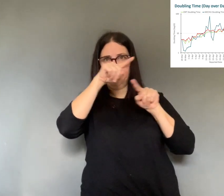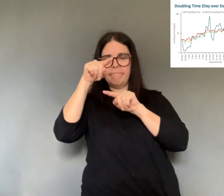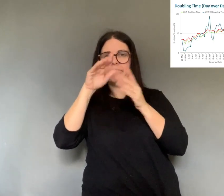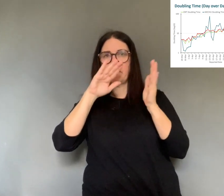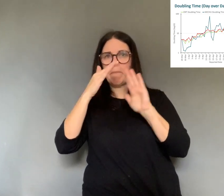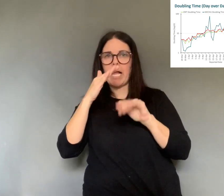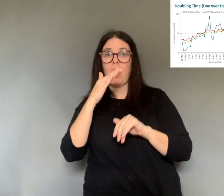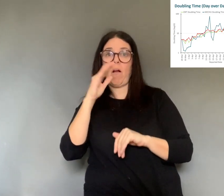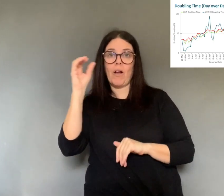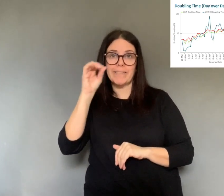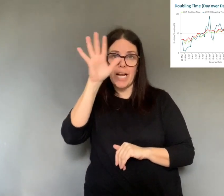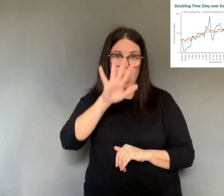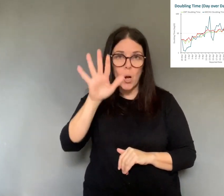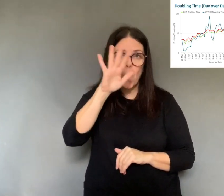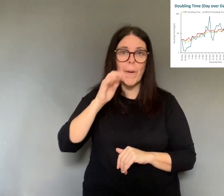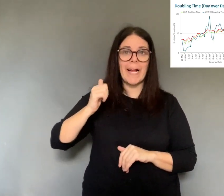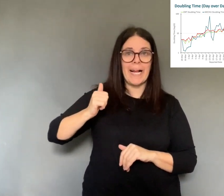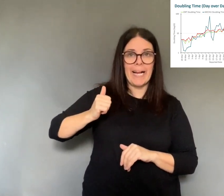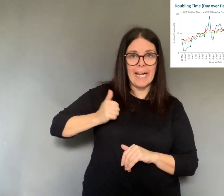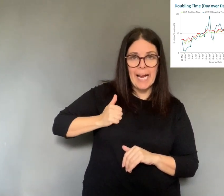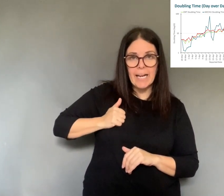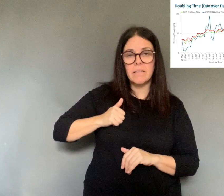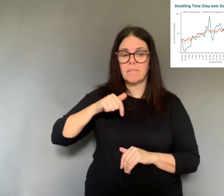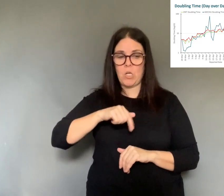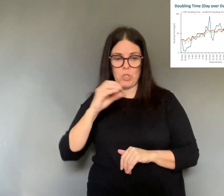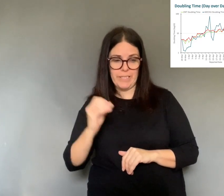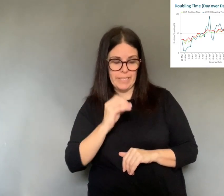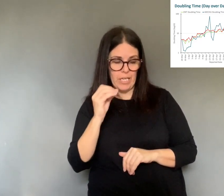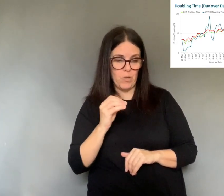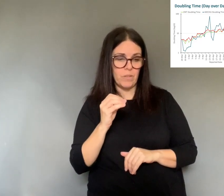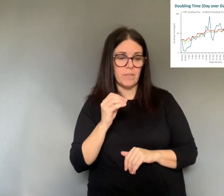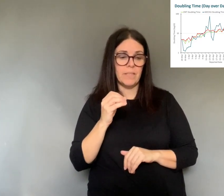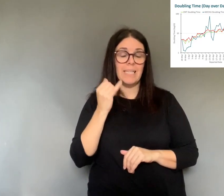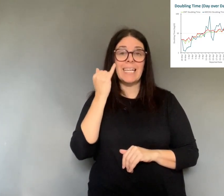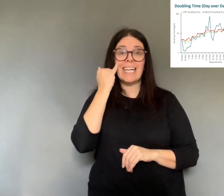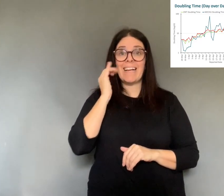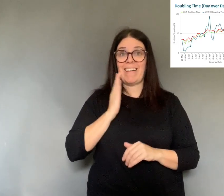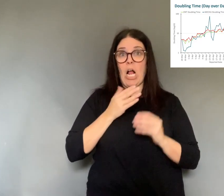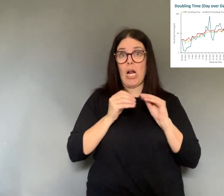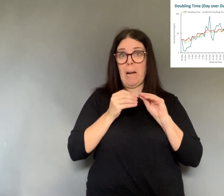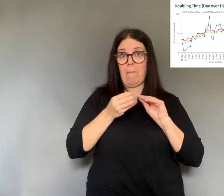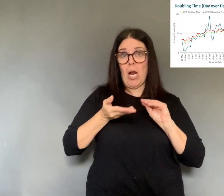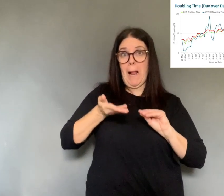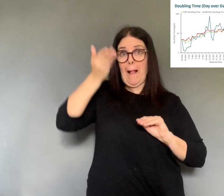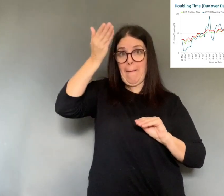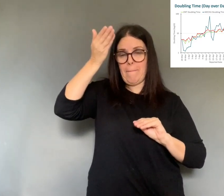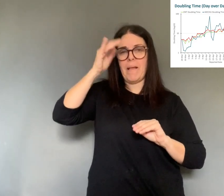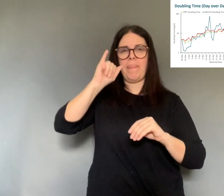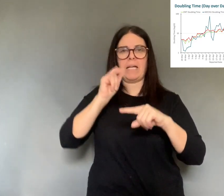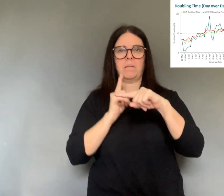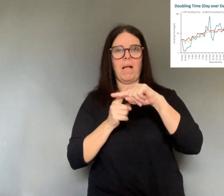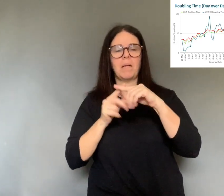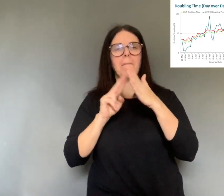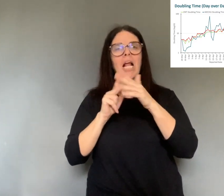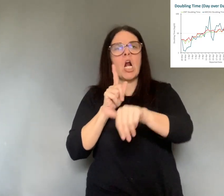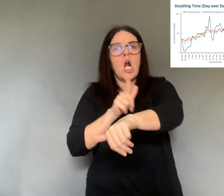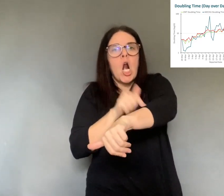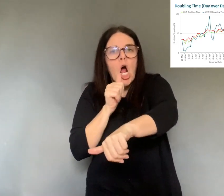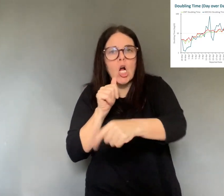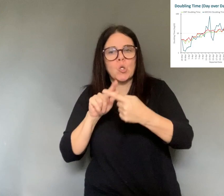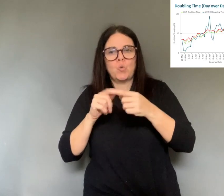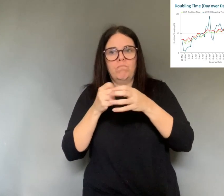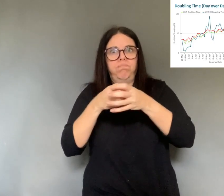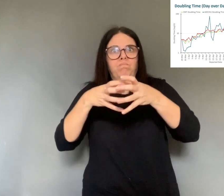for the overall Canada in general. The higher the number, that means we are doing better. So if you're looking at the case doubling time